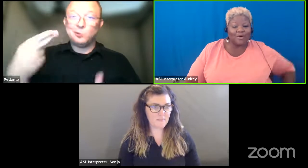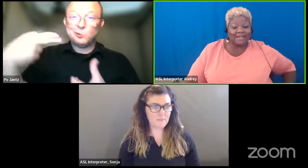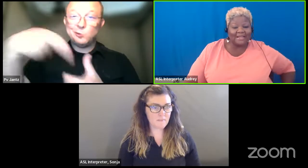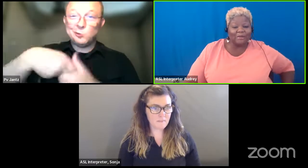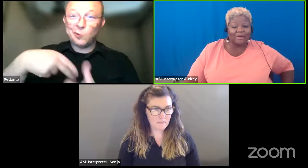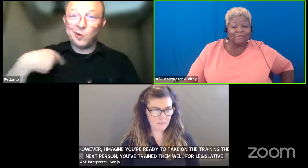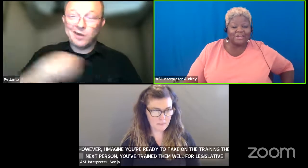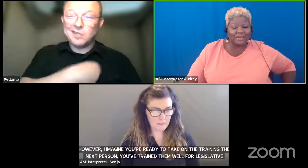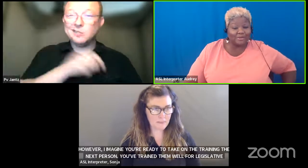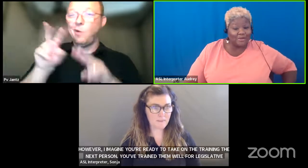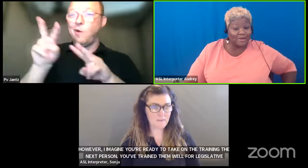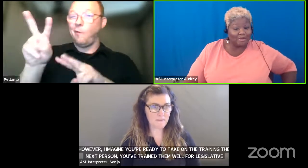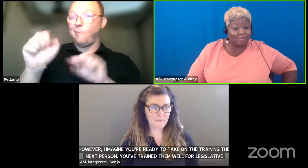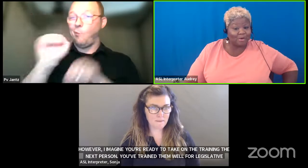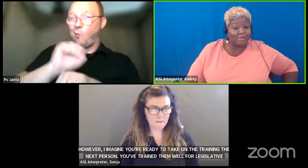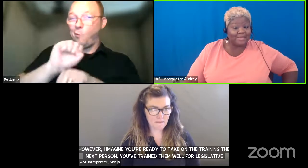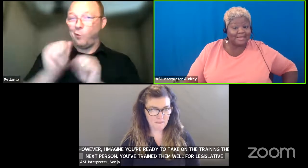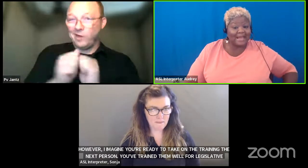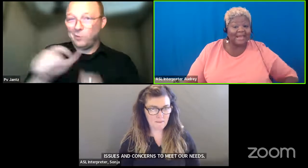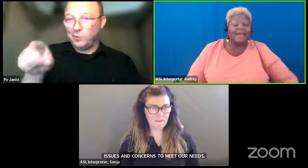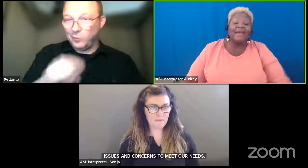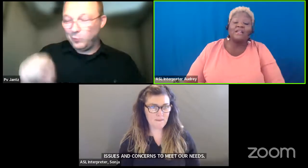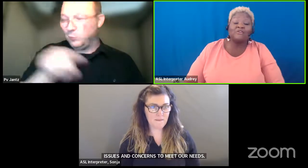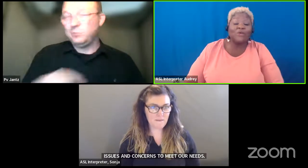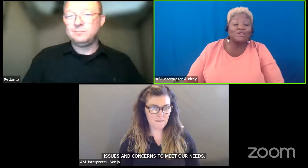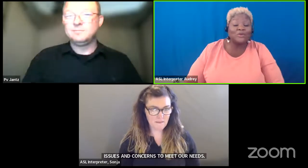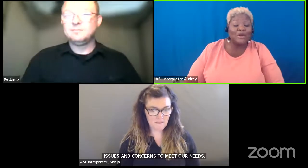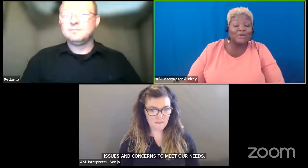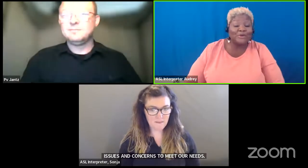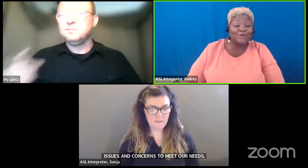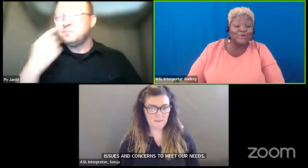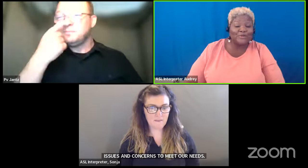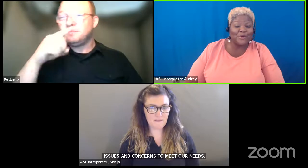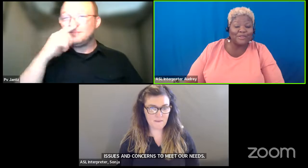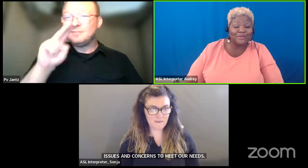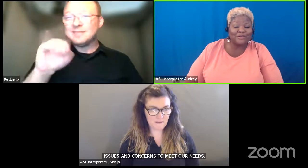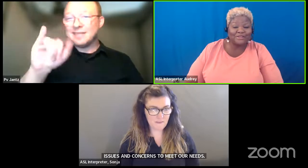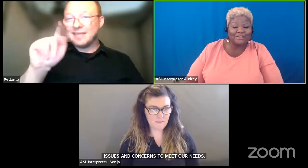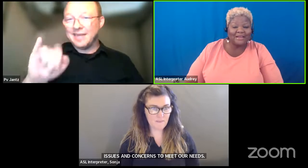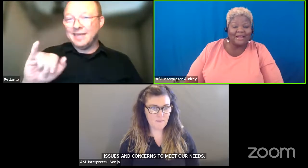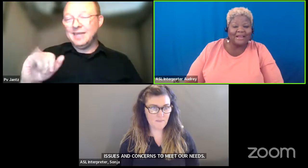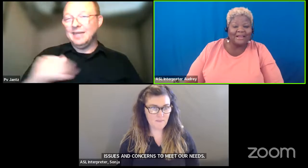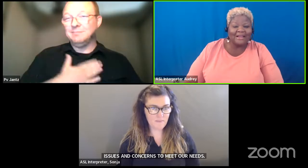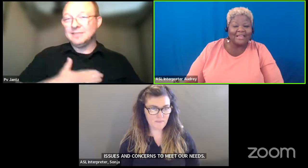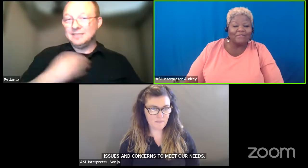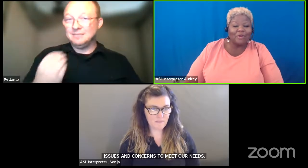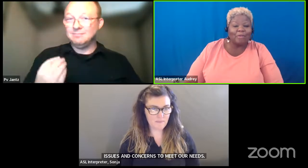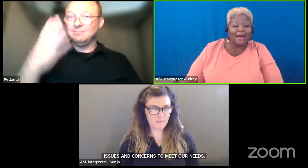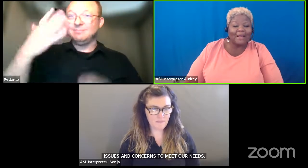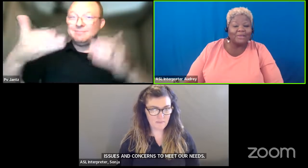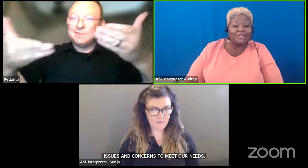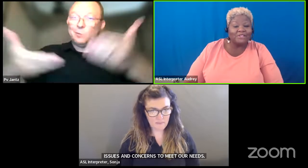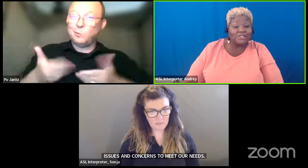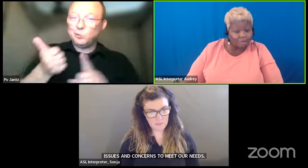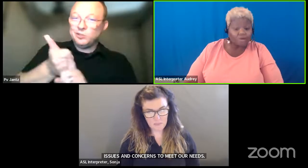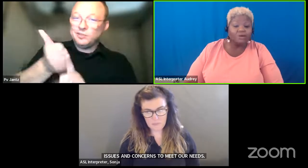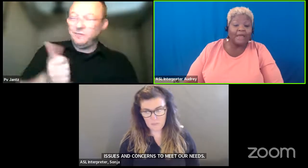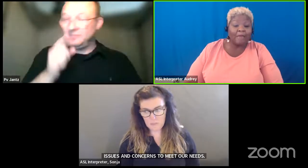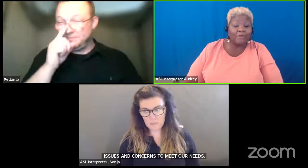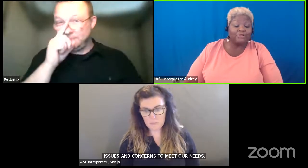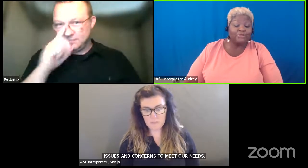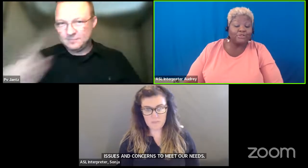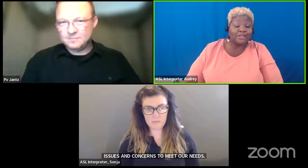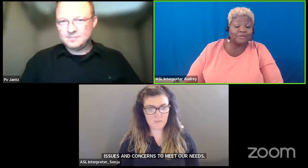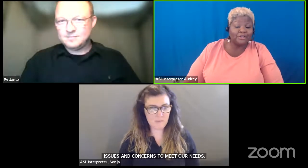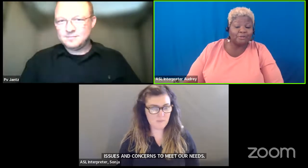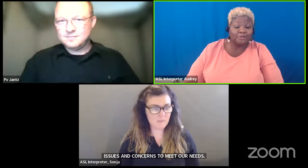the board, Nikki. We appreciate you joining the board meeting tonight and look forward to working with you going forward in the future. Nikki, if you don't mind, please turn on your camera